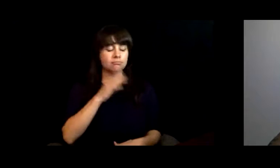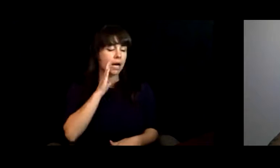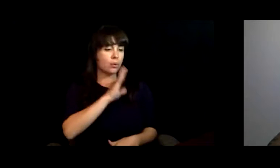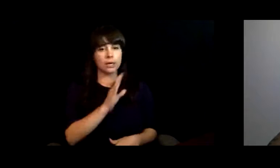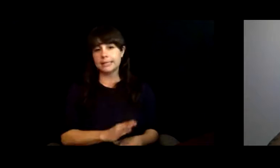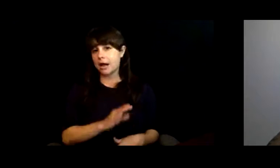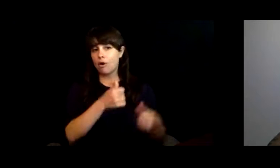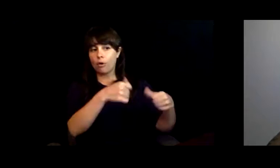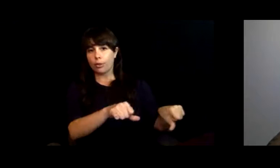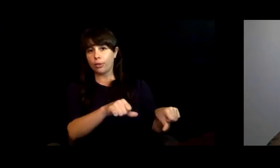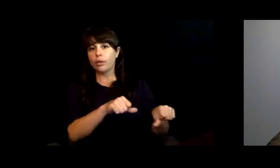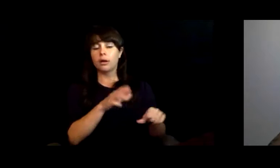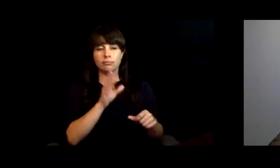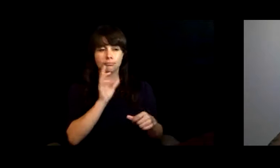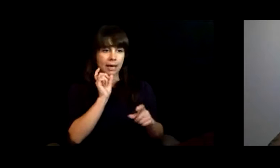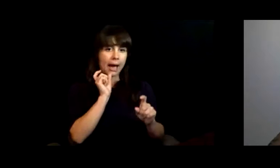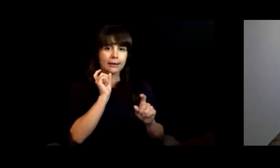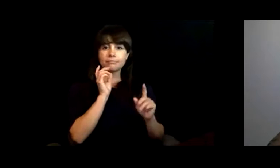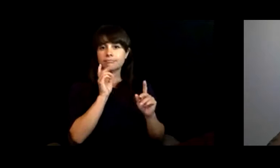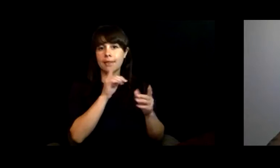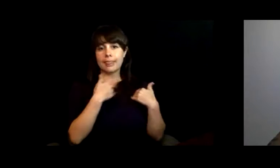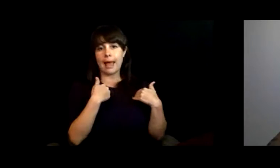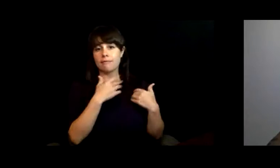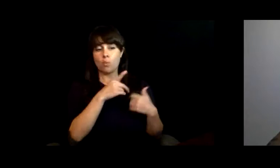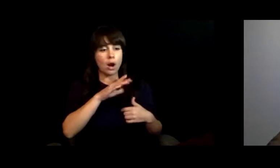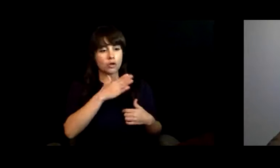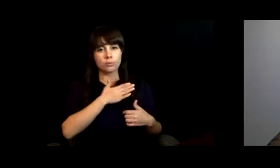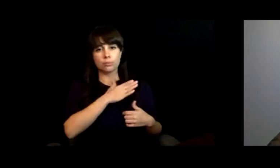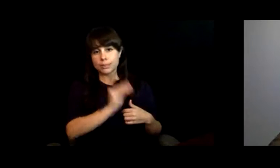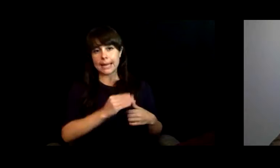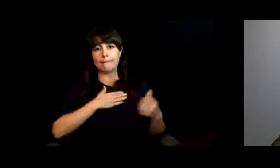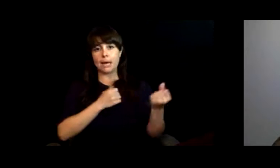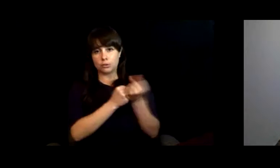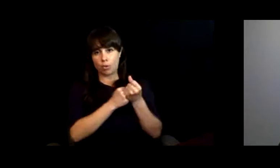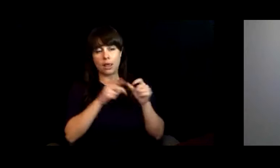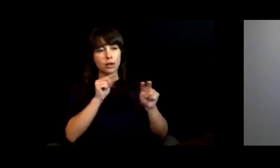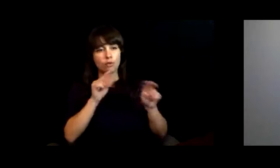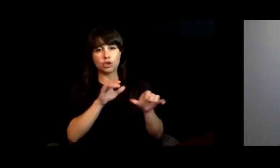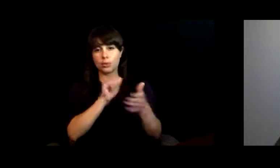them. I'd give them 100% of my support. And I look forward to doing that in January. Thank you.